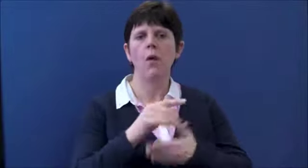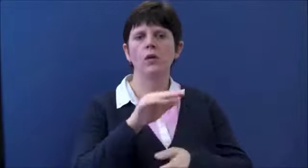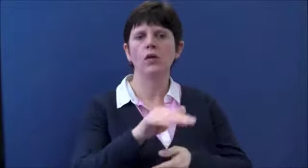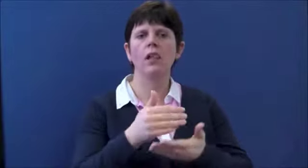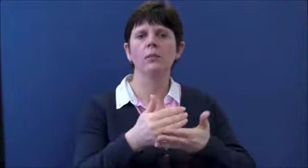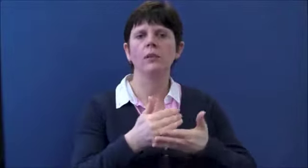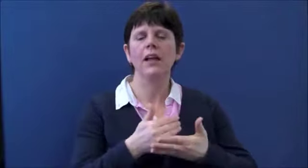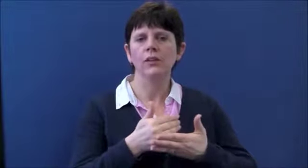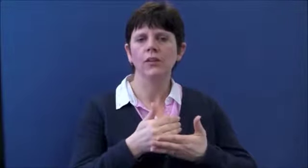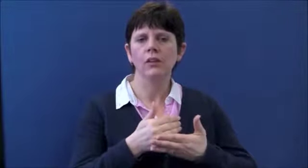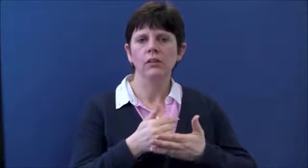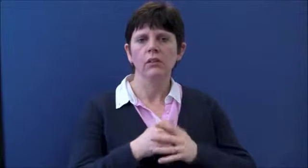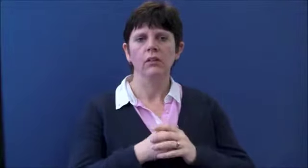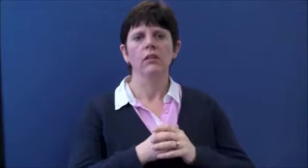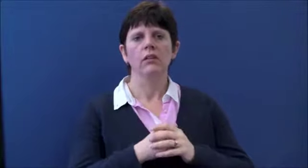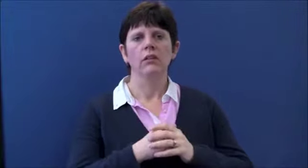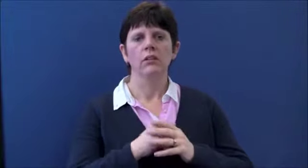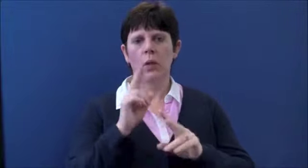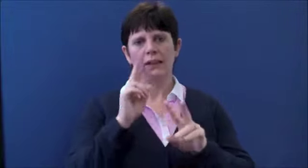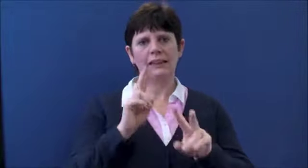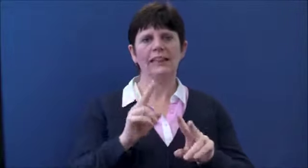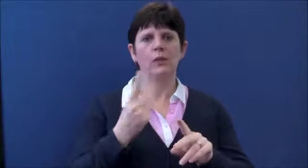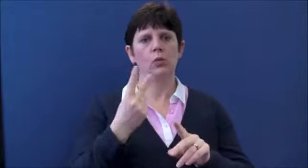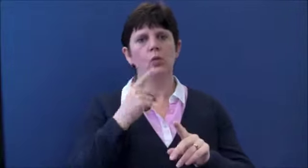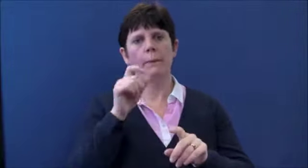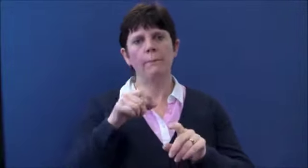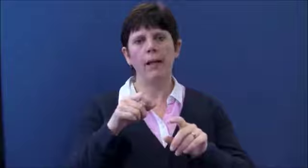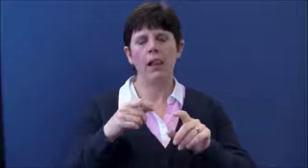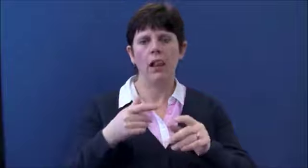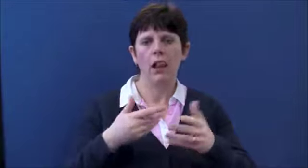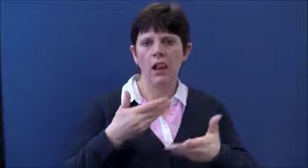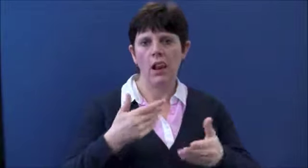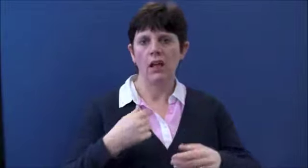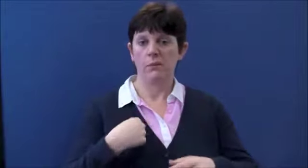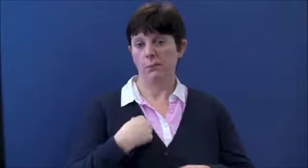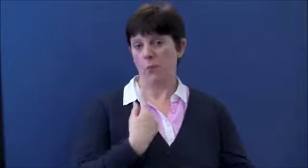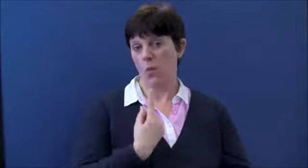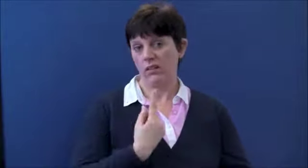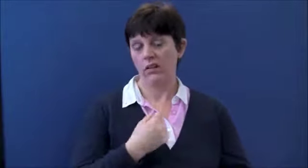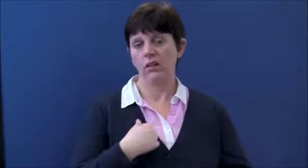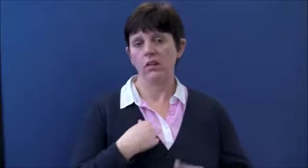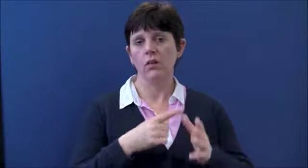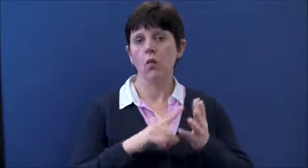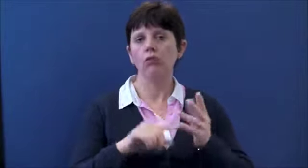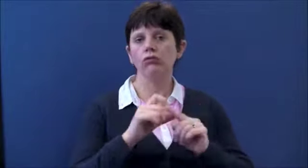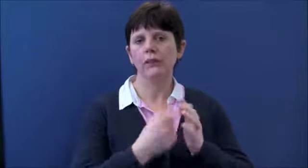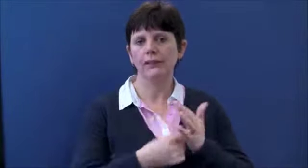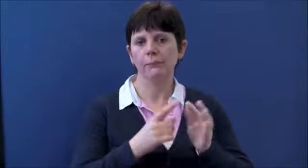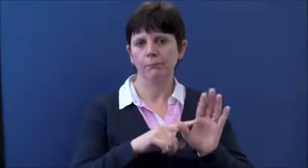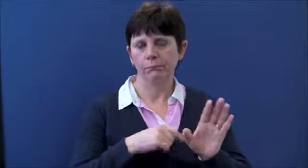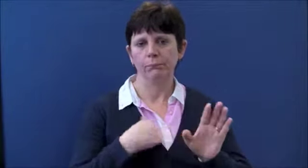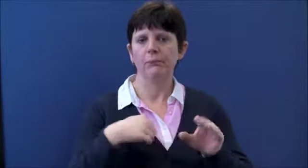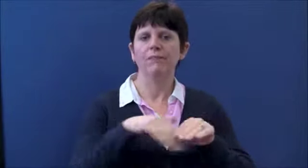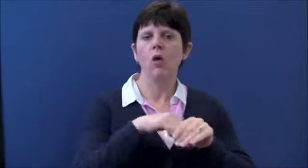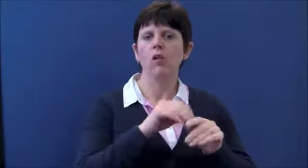me, Audrey, and I'm working on the project. The other is an actress who is playing the role of someone who is looking to find out more about the